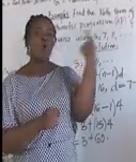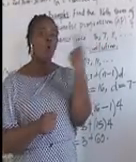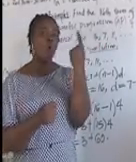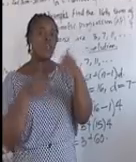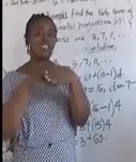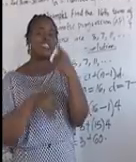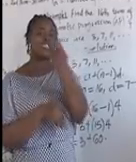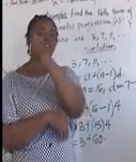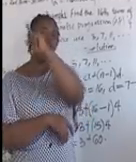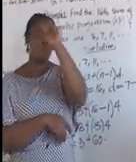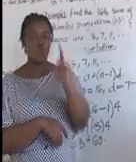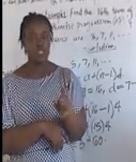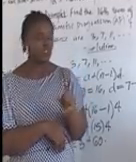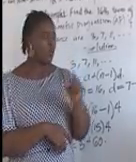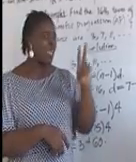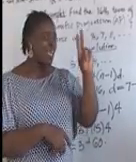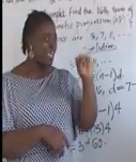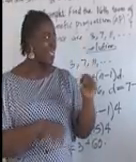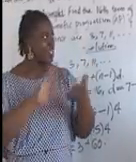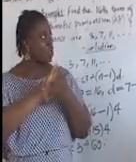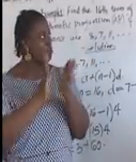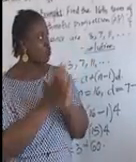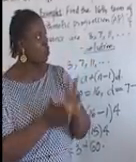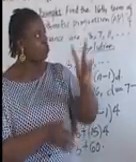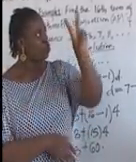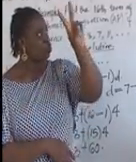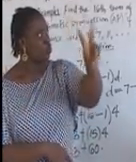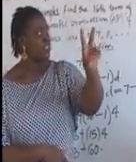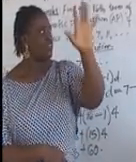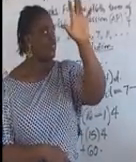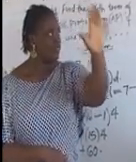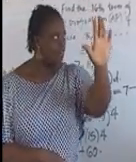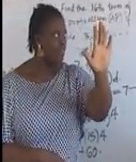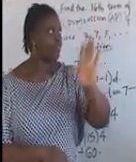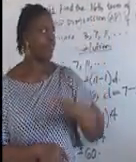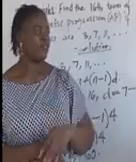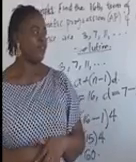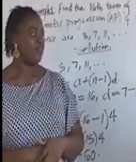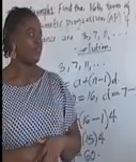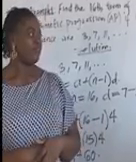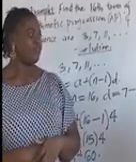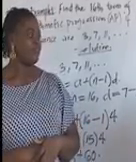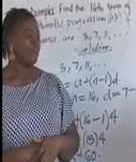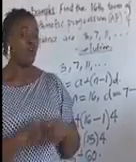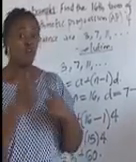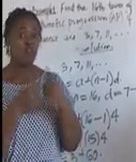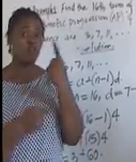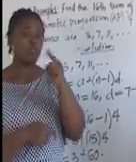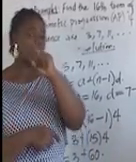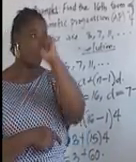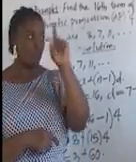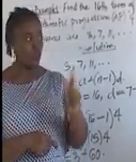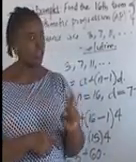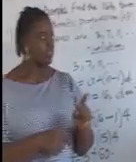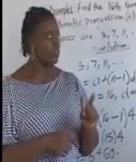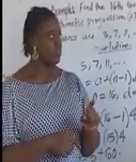forget that. Our N becomes what? 25. From the question.